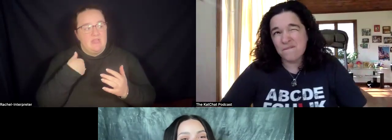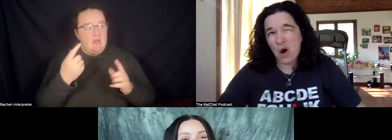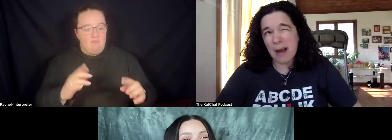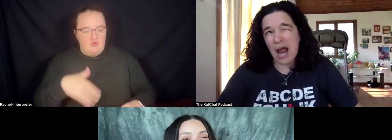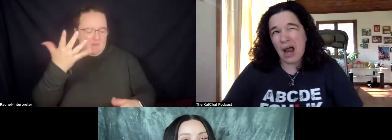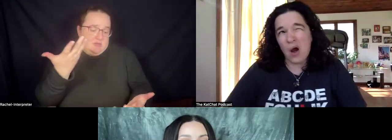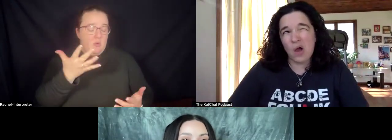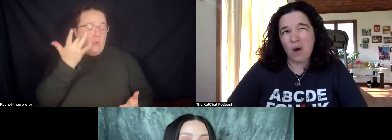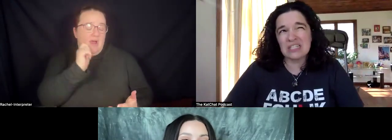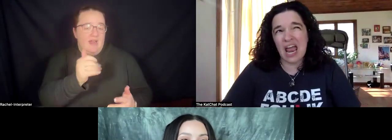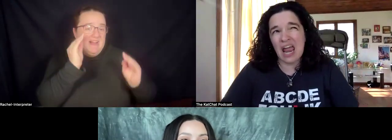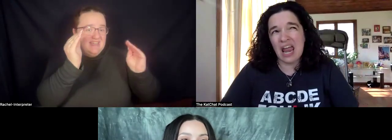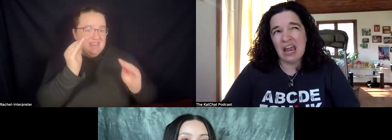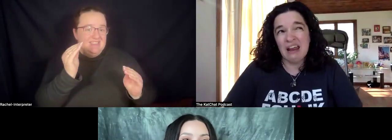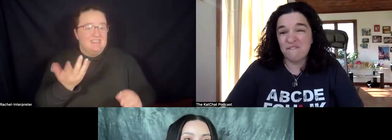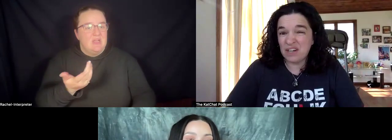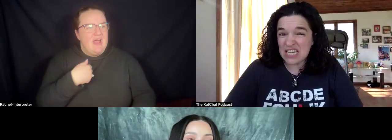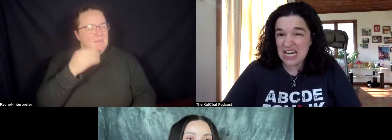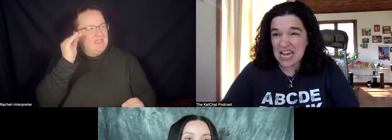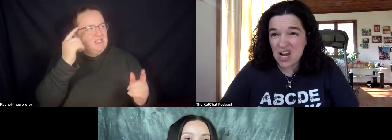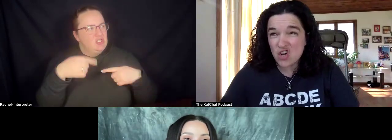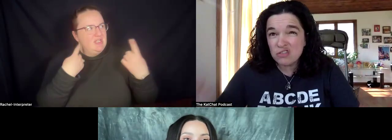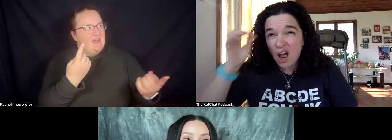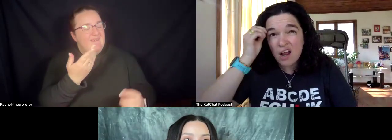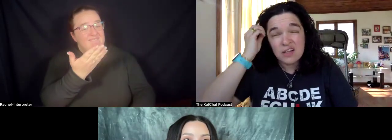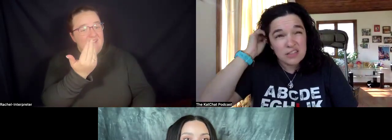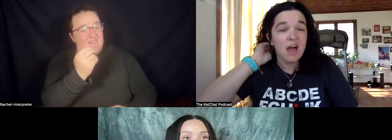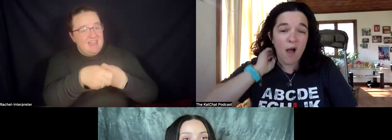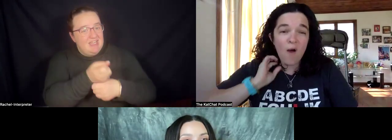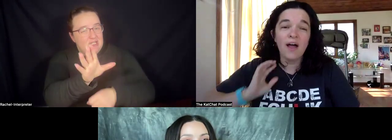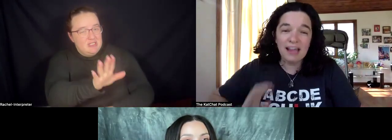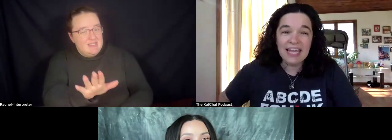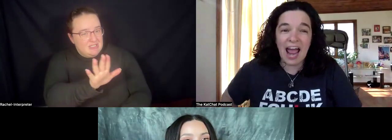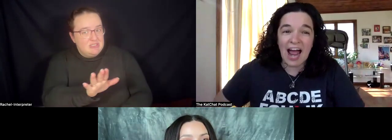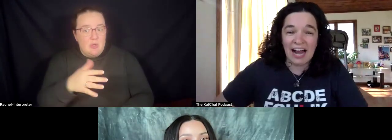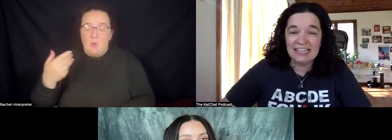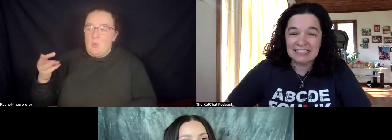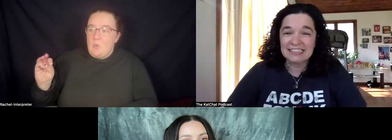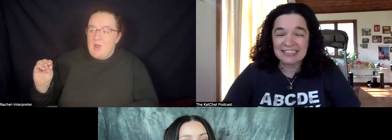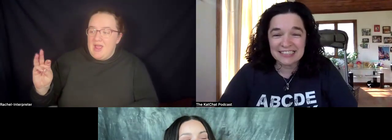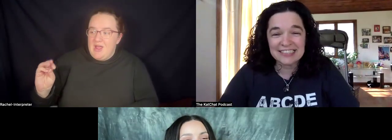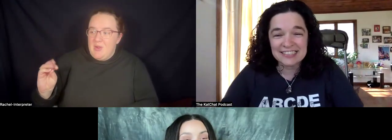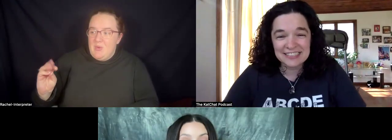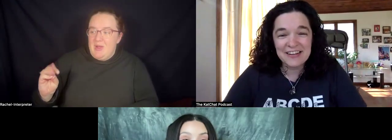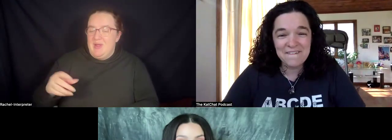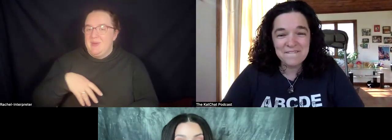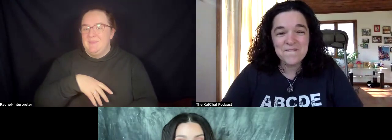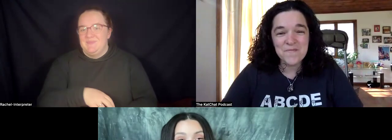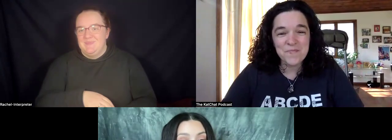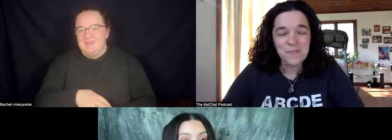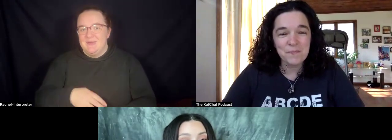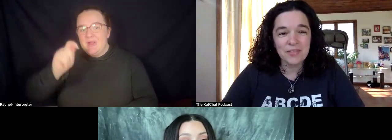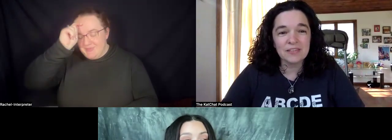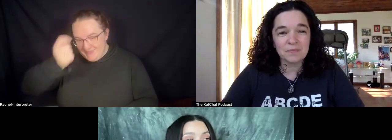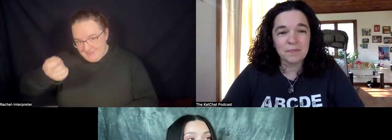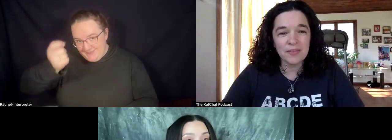teaching for about, I want to say, 15 years. So, Wow. yeah, Well, hats off to